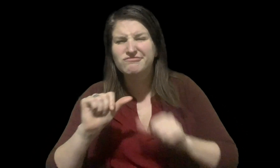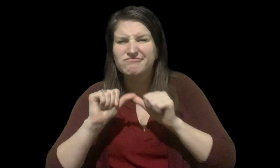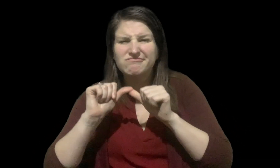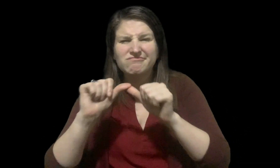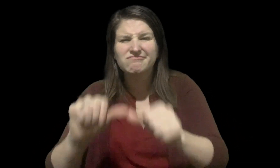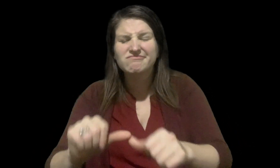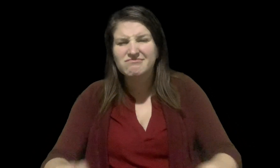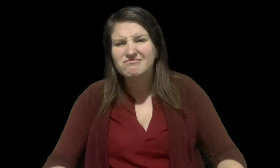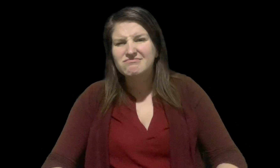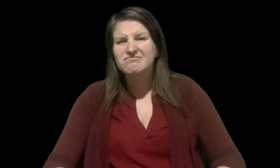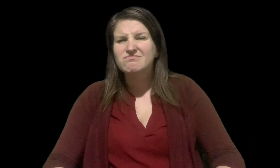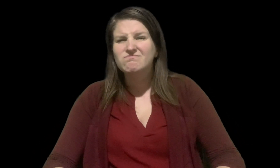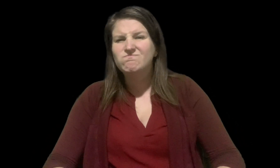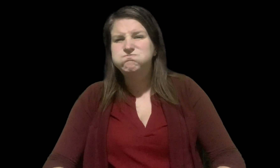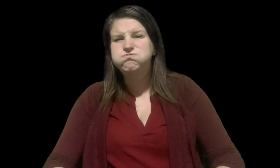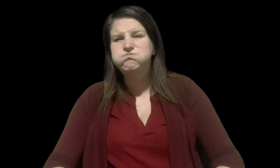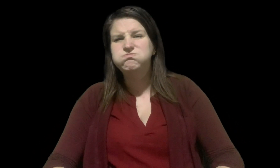you're missing that foundation.